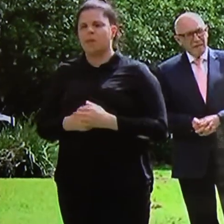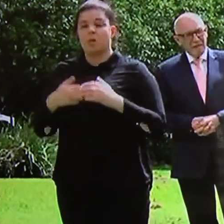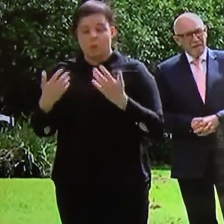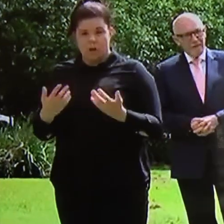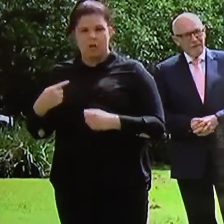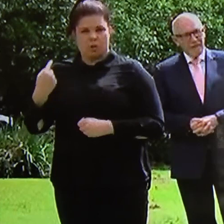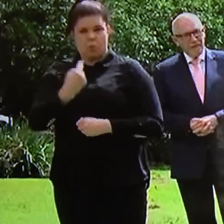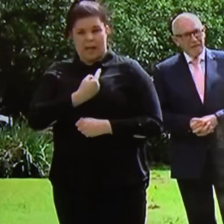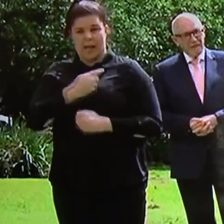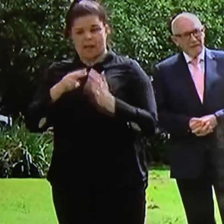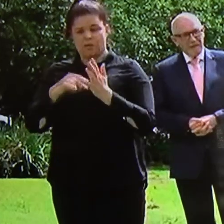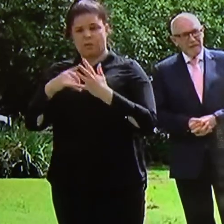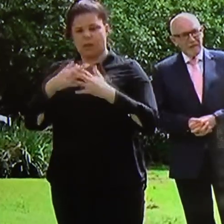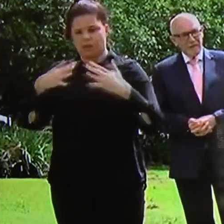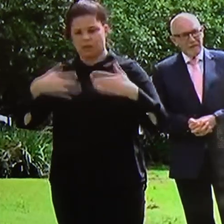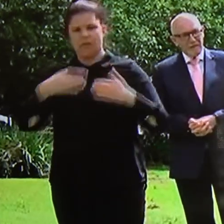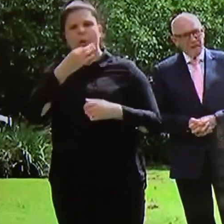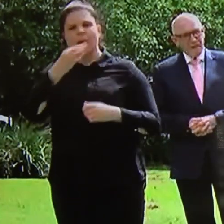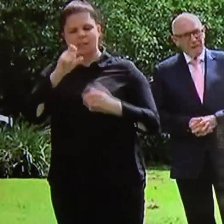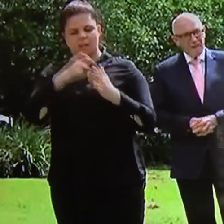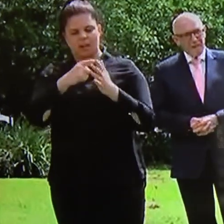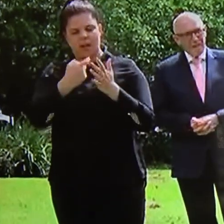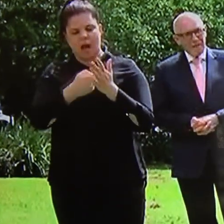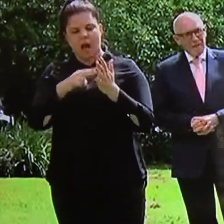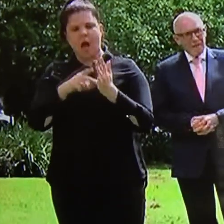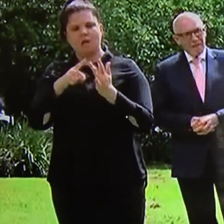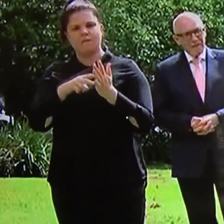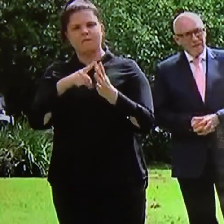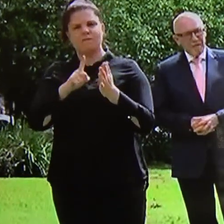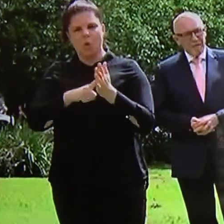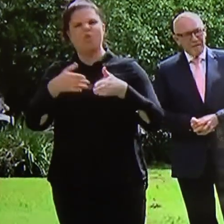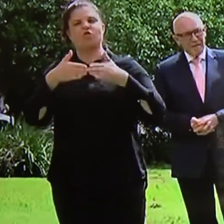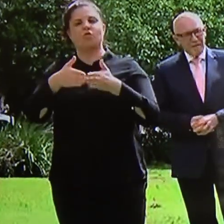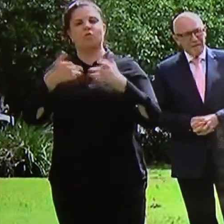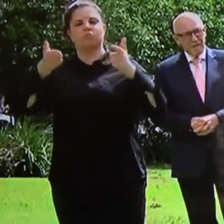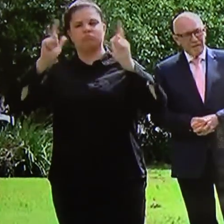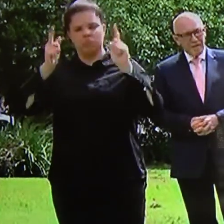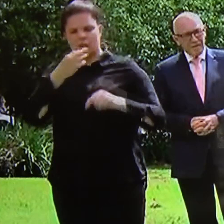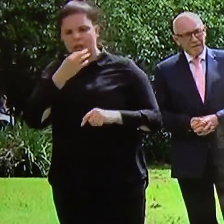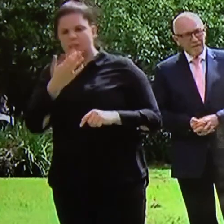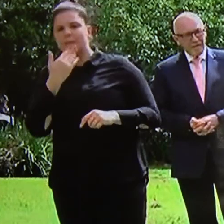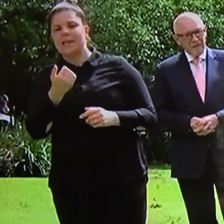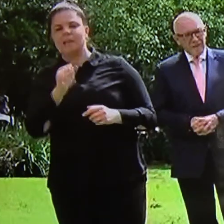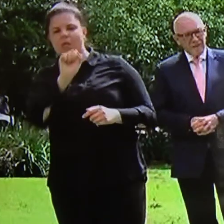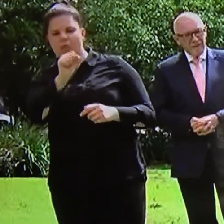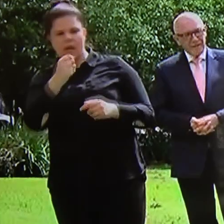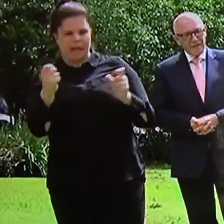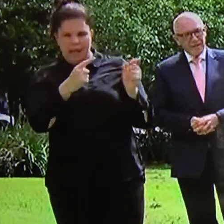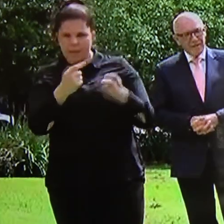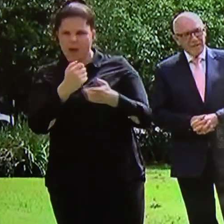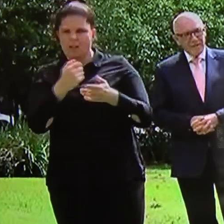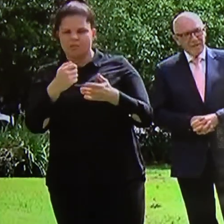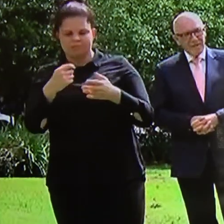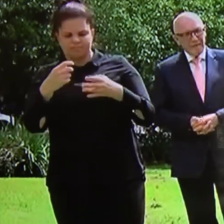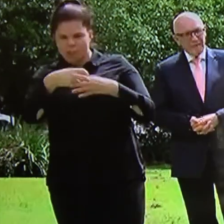was it asked Carnival to provide emails and phone numbers. So I understand, I was advised from them